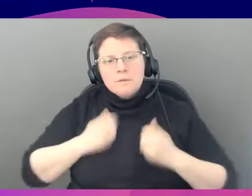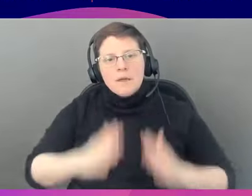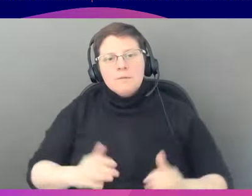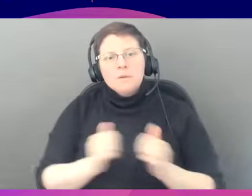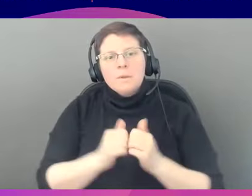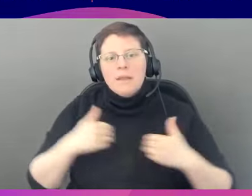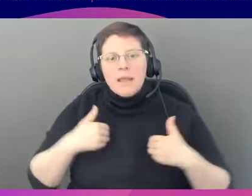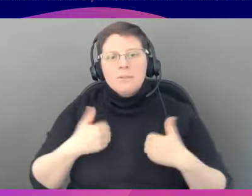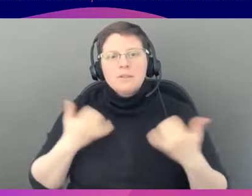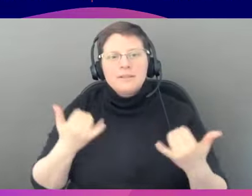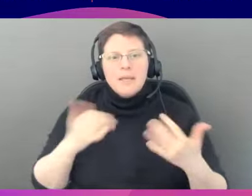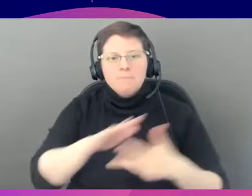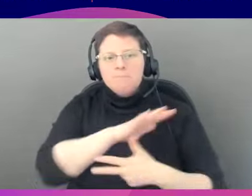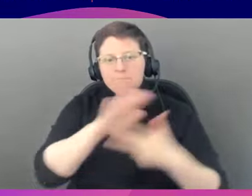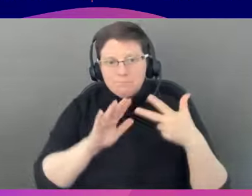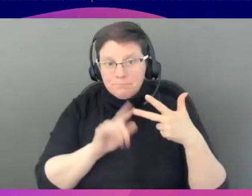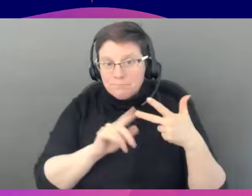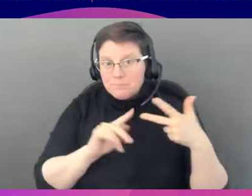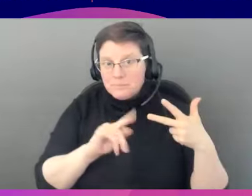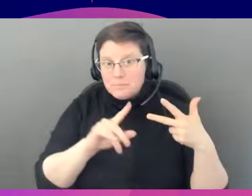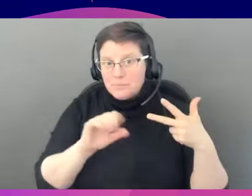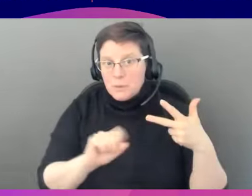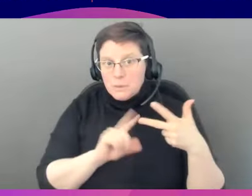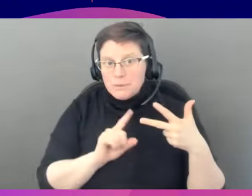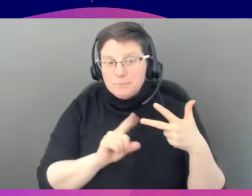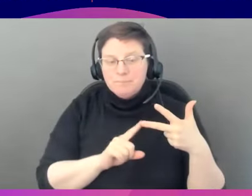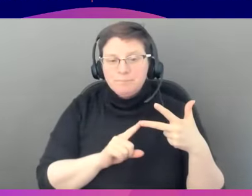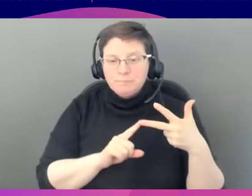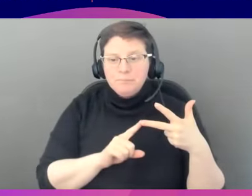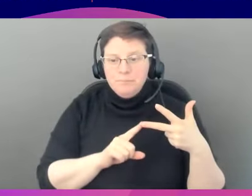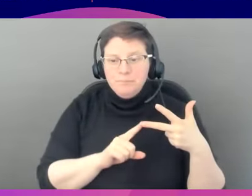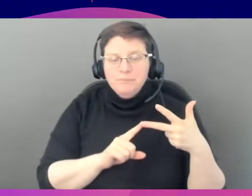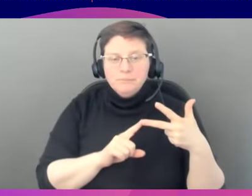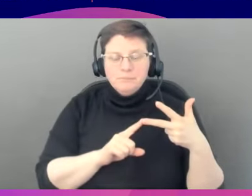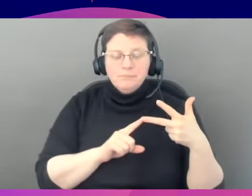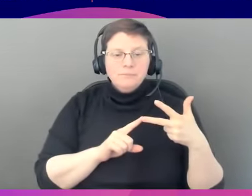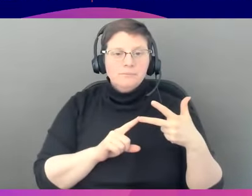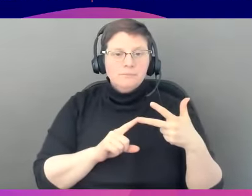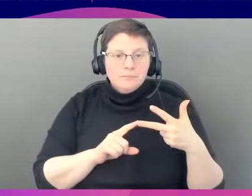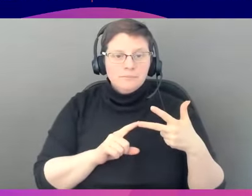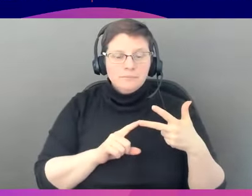We will now move into our final section discussing the tools portion of the ACT project.